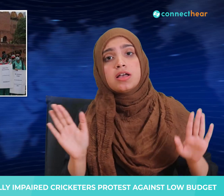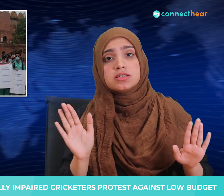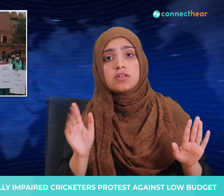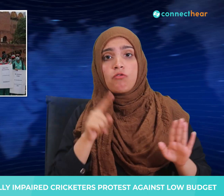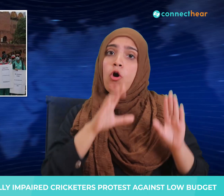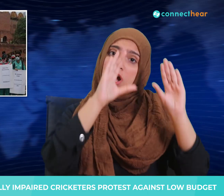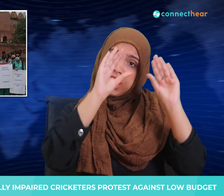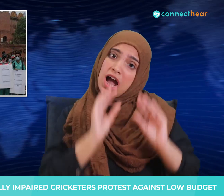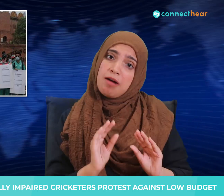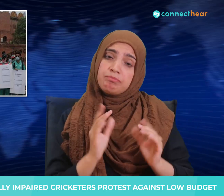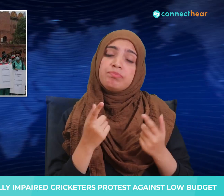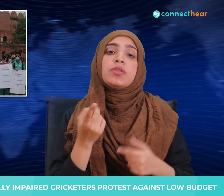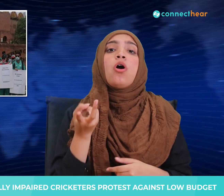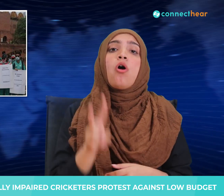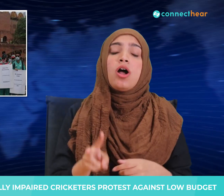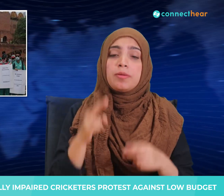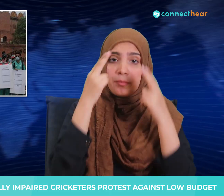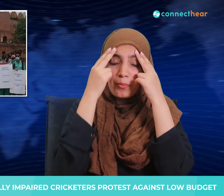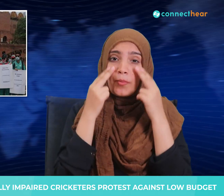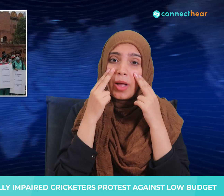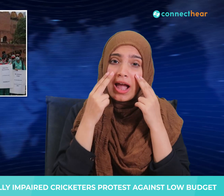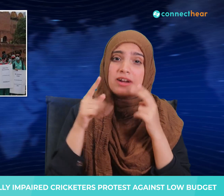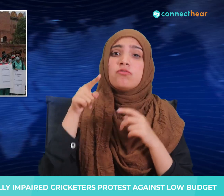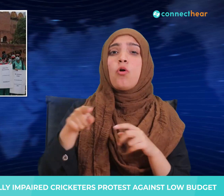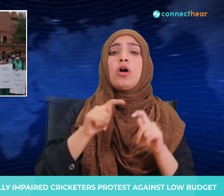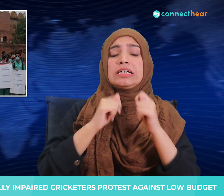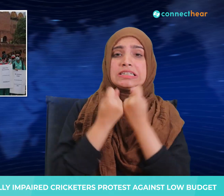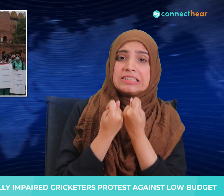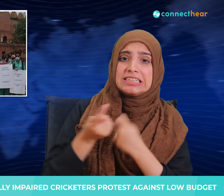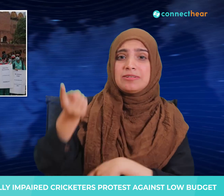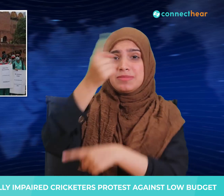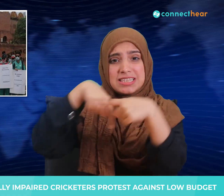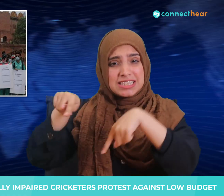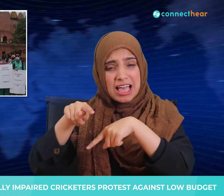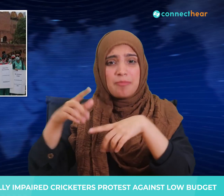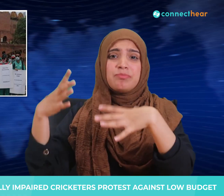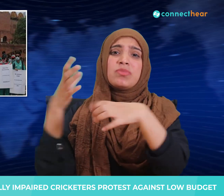The budget of the Blind Cricket Council was not increased over the past 2 years.